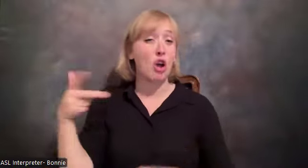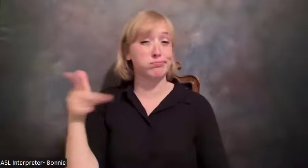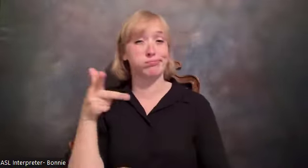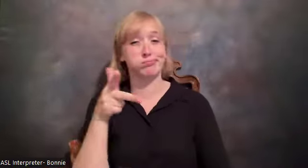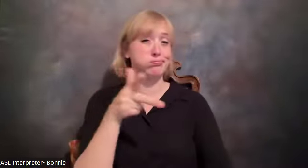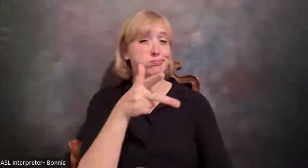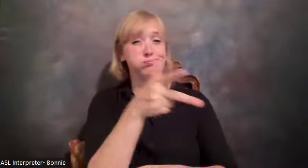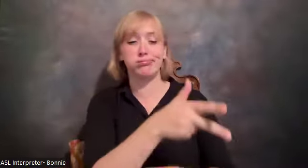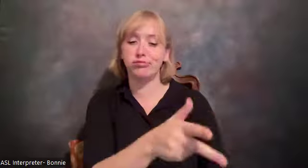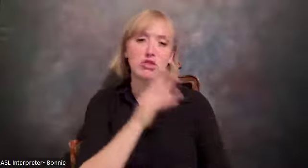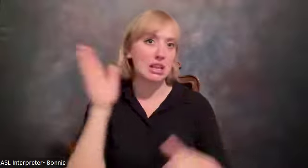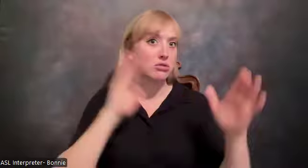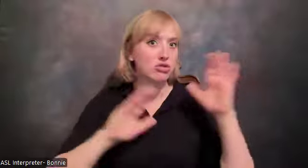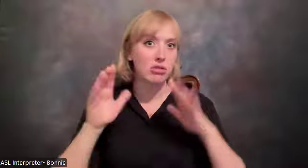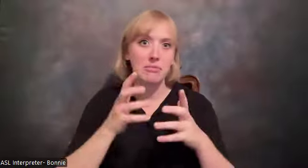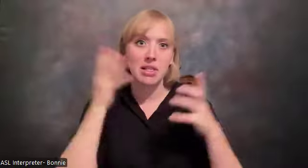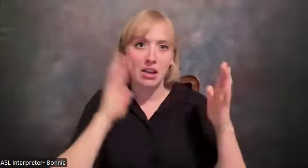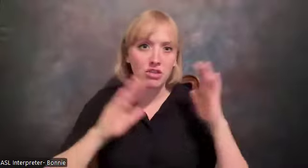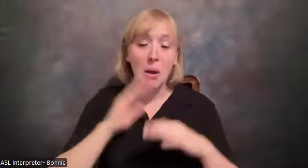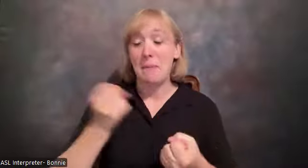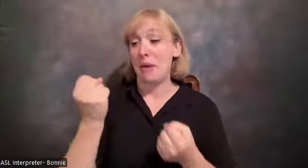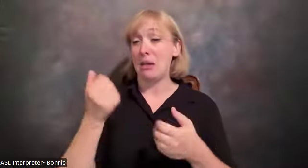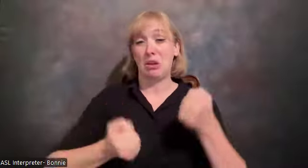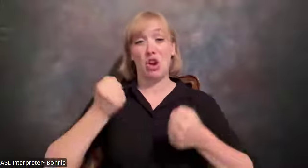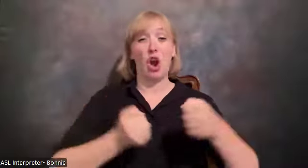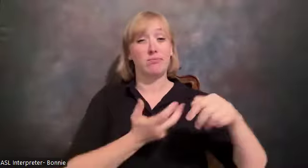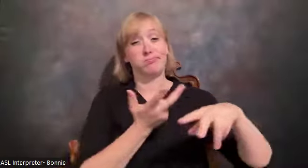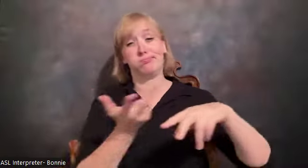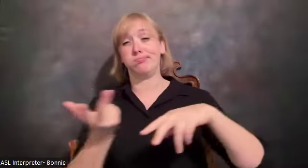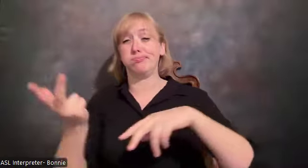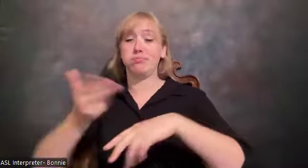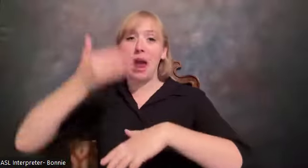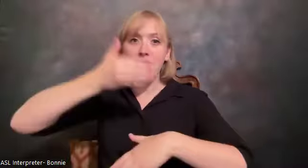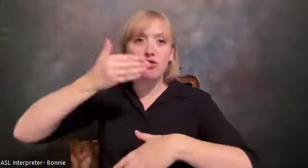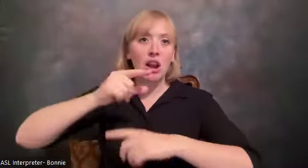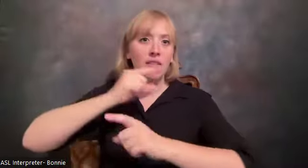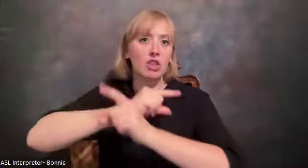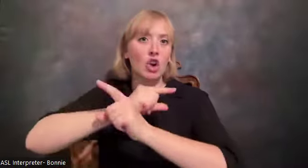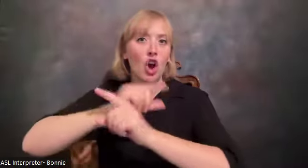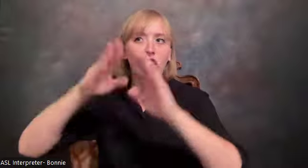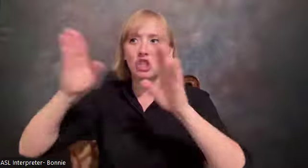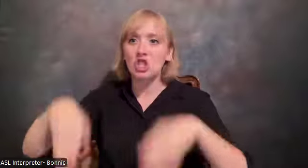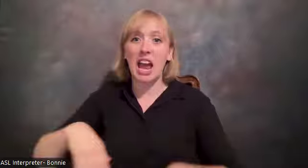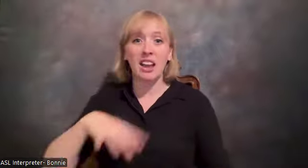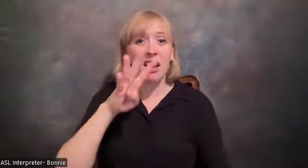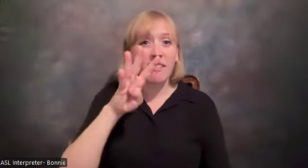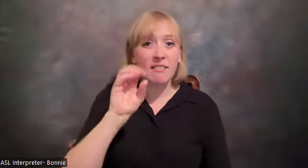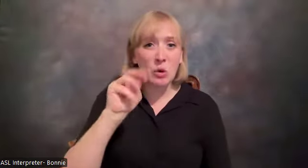lot of trouble, and I lost control of my car right in front of the guard shack. I lost control at 40 miles